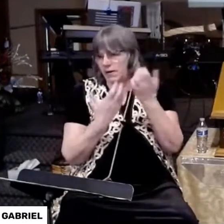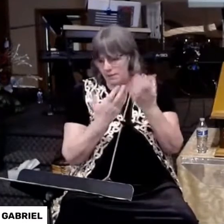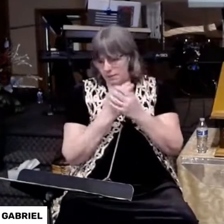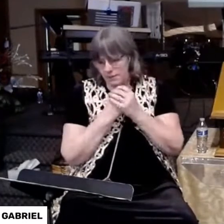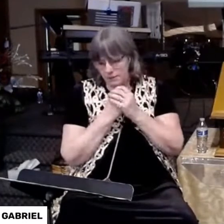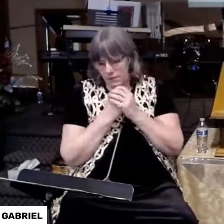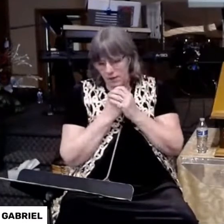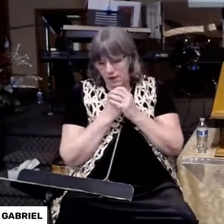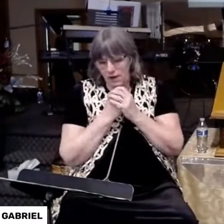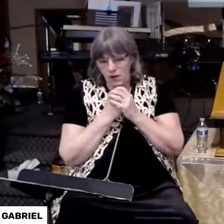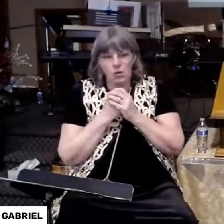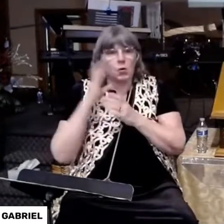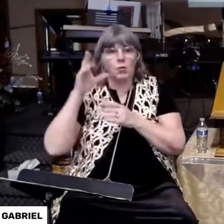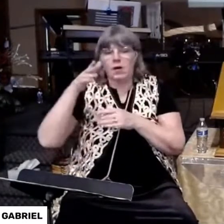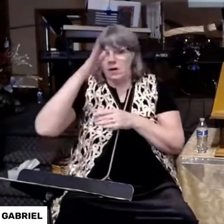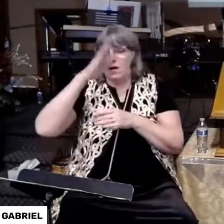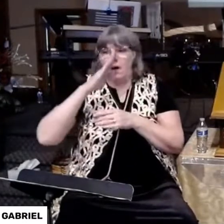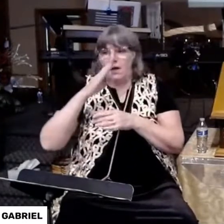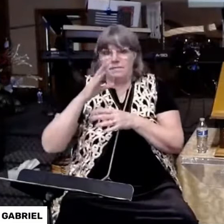Would he care for the solitary?